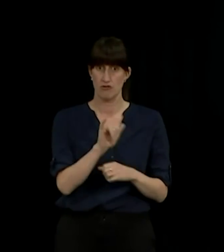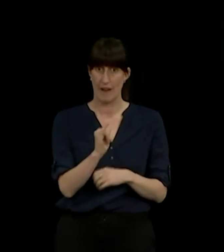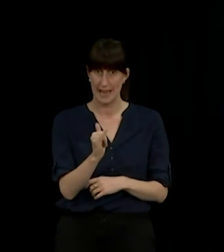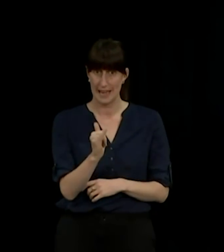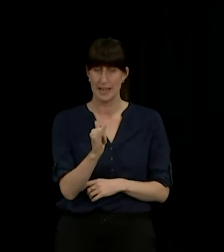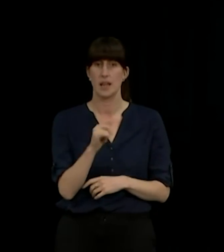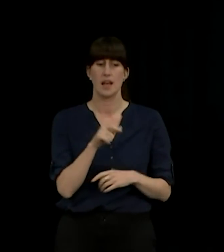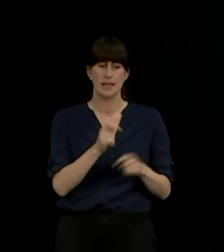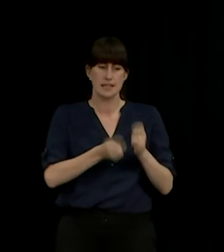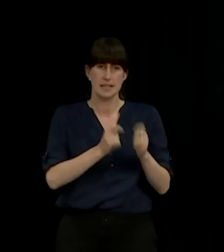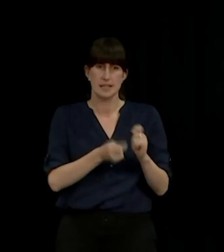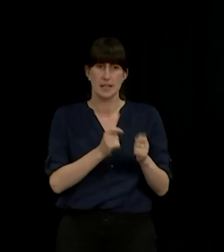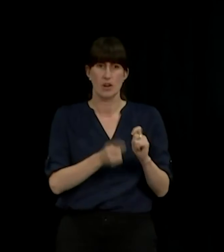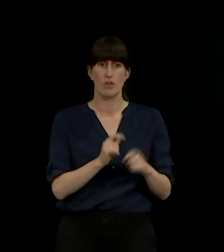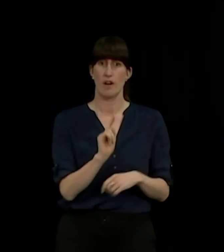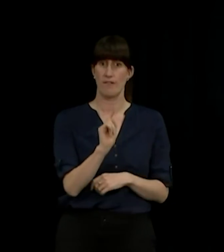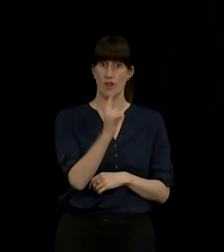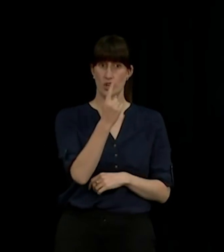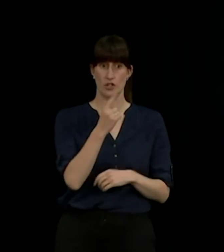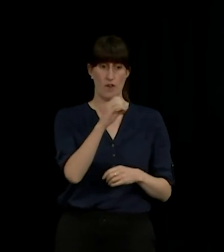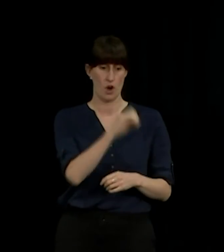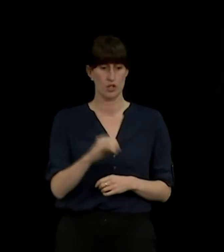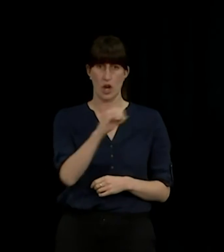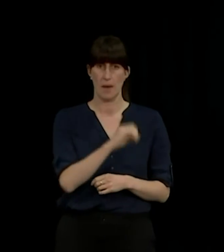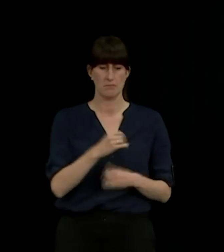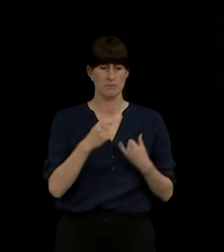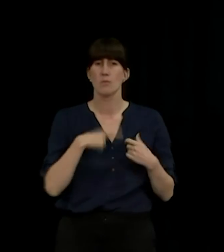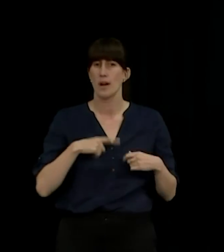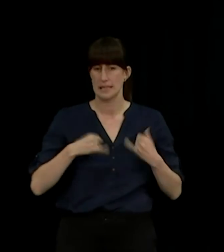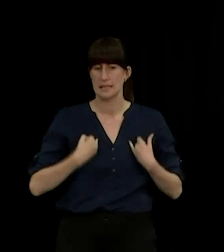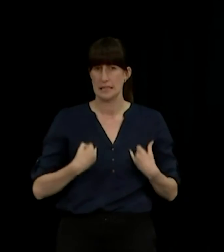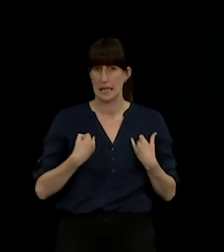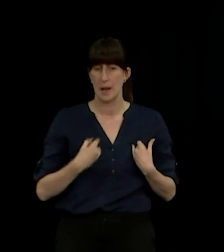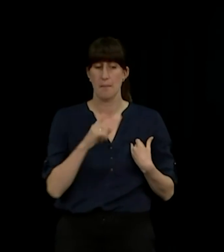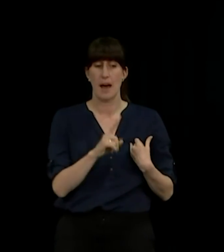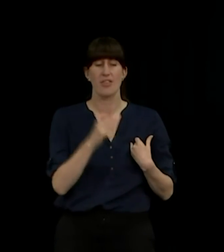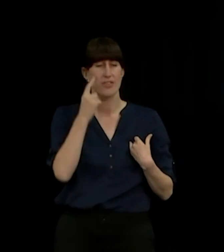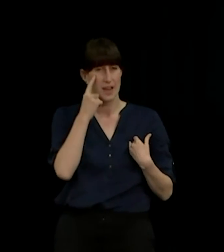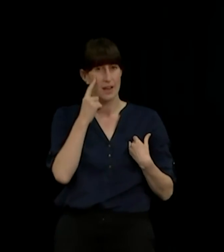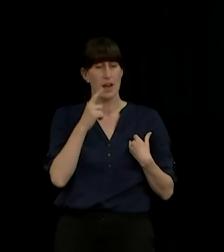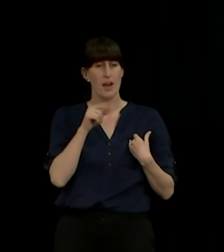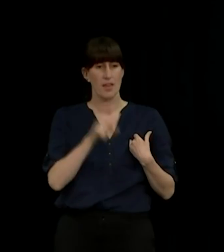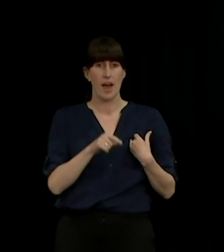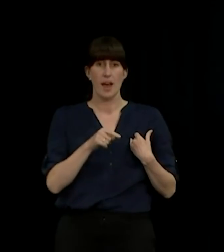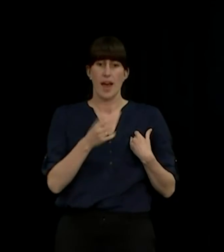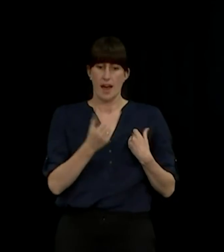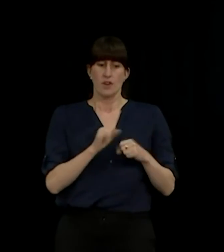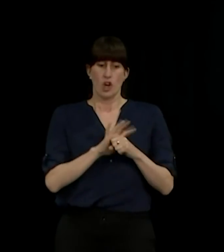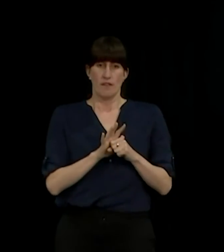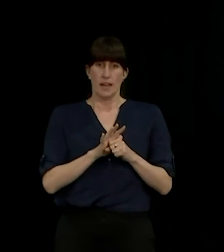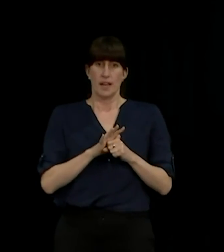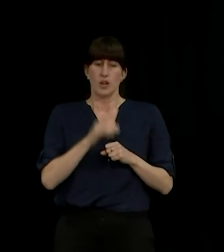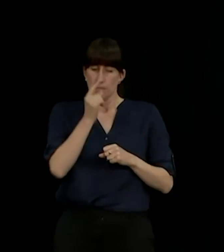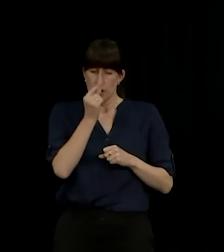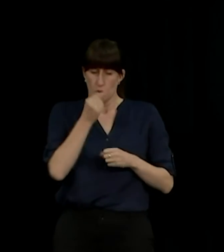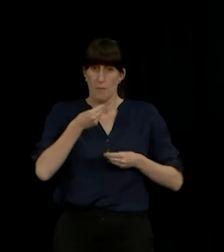October, having become unwell, and their infectious period is deemed to be from the 27th of September. So a pop-up testing